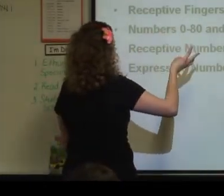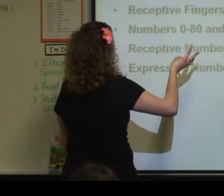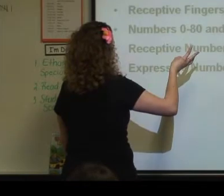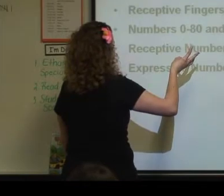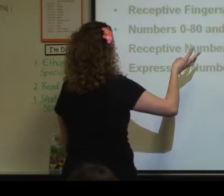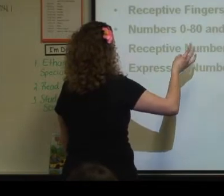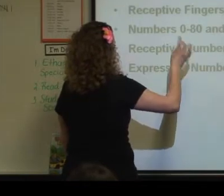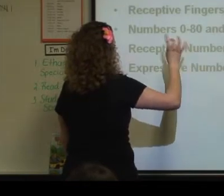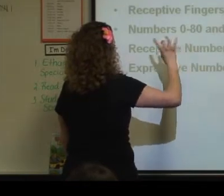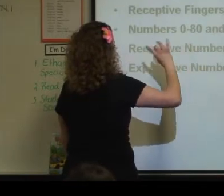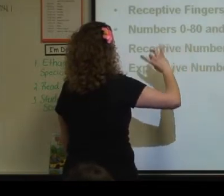86,